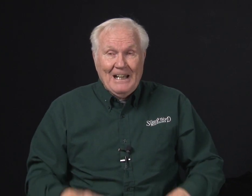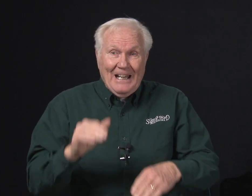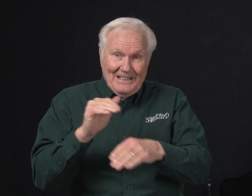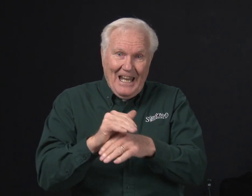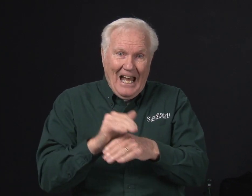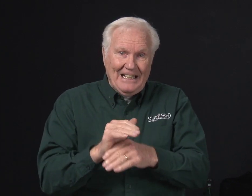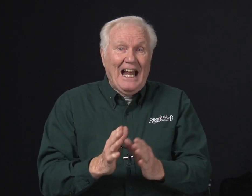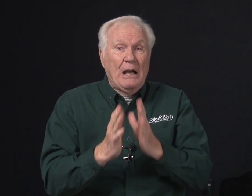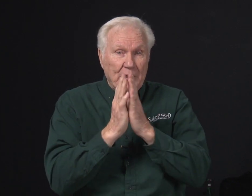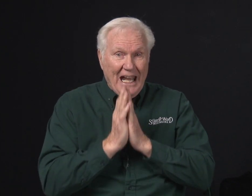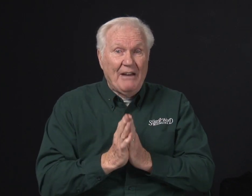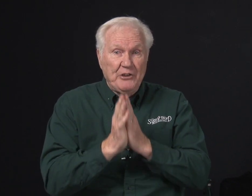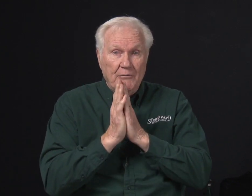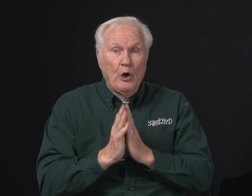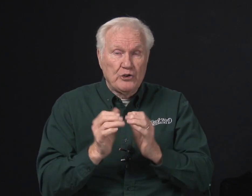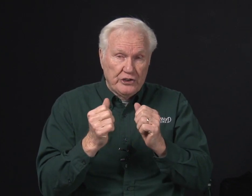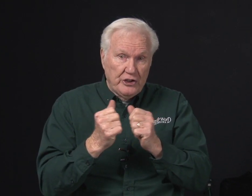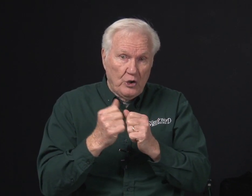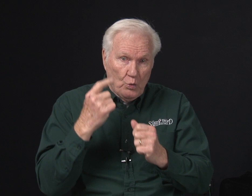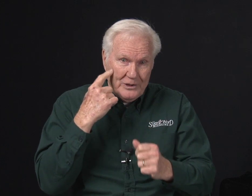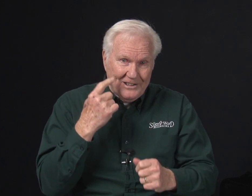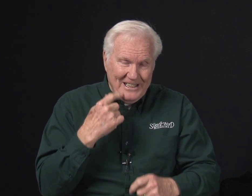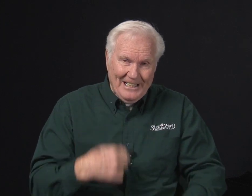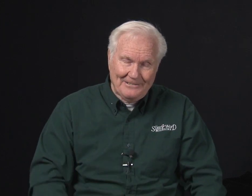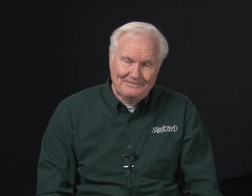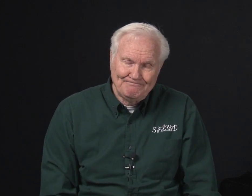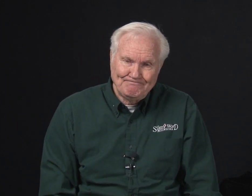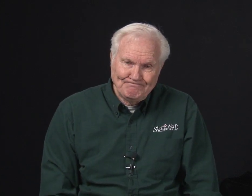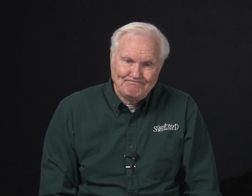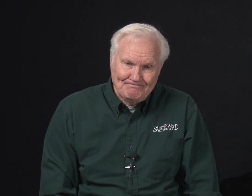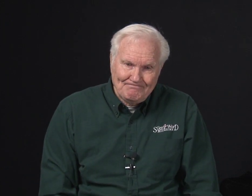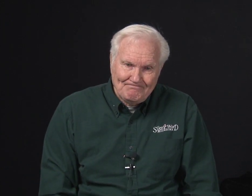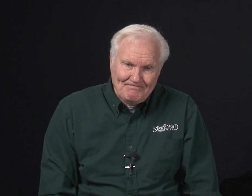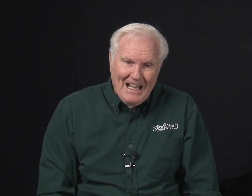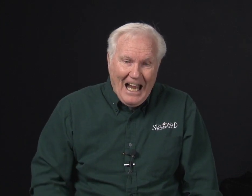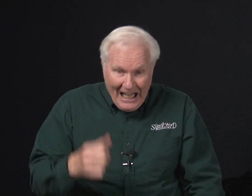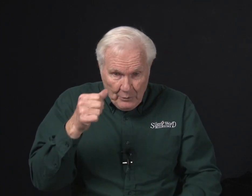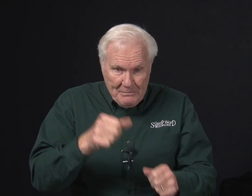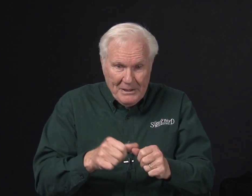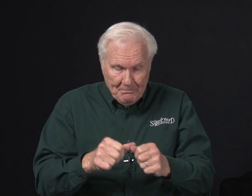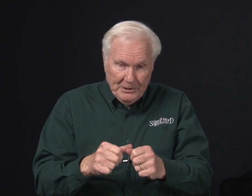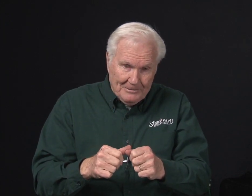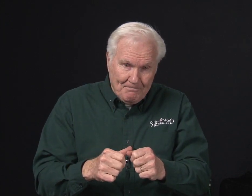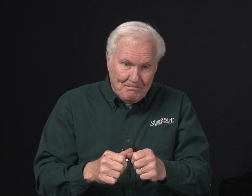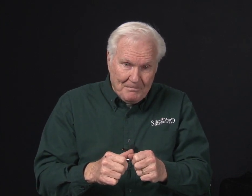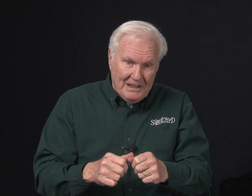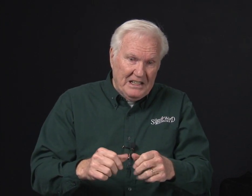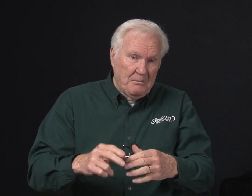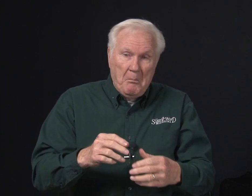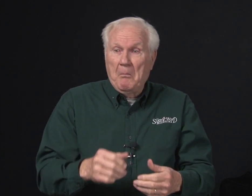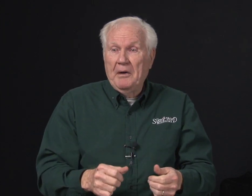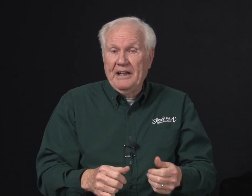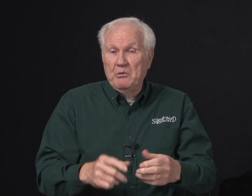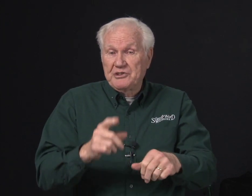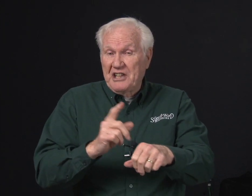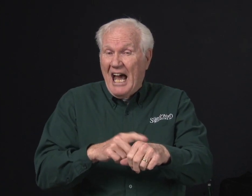at night, I would have devotion with the deaf. I remember there was